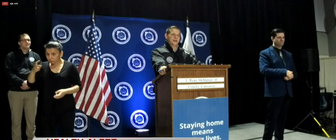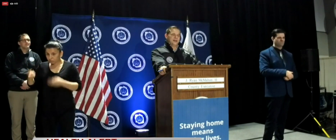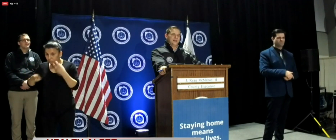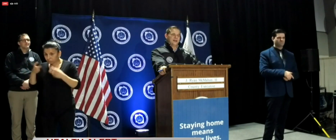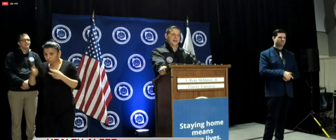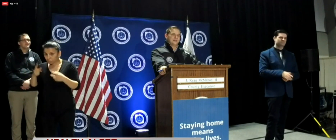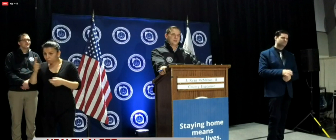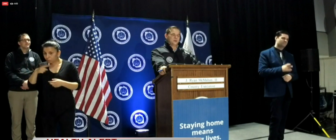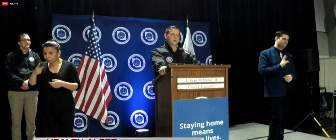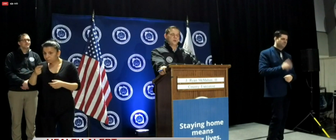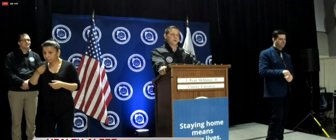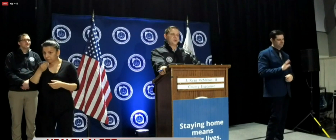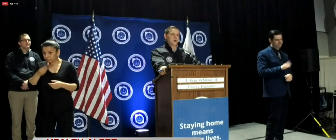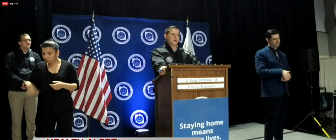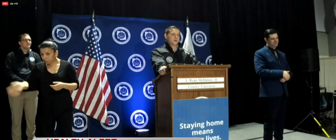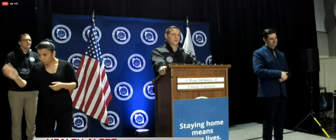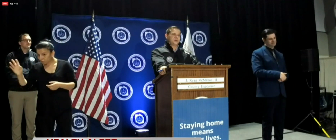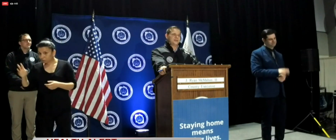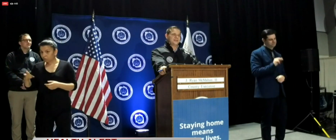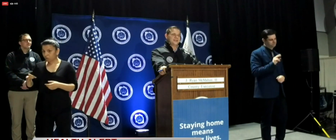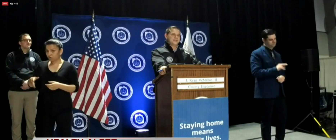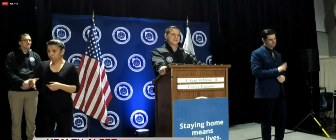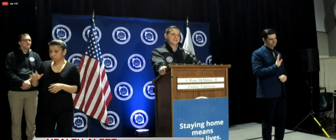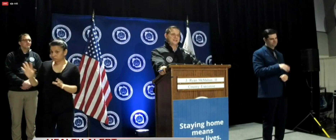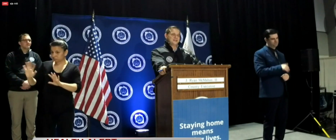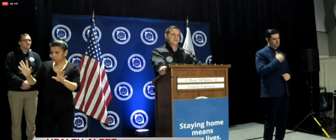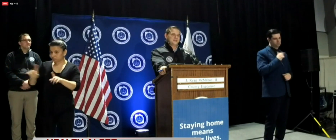But there's